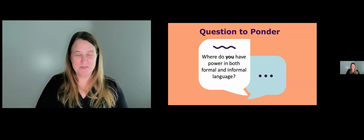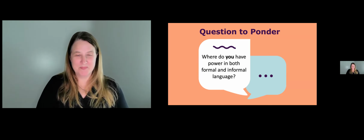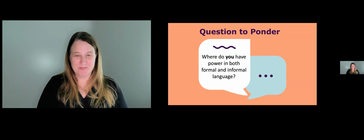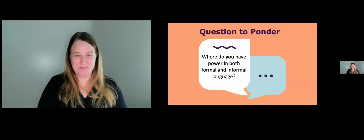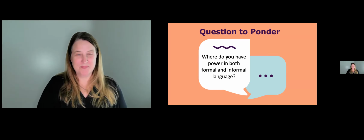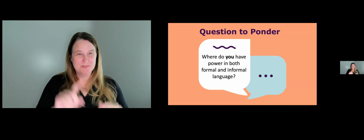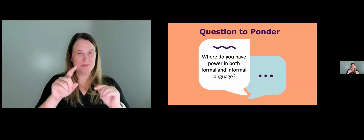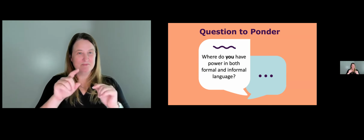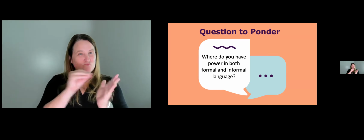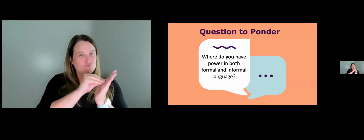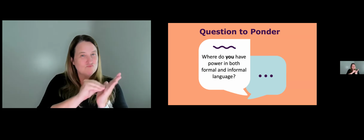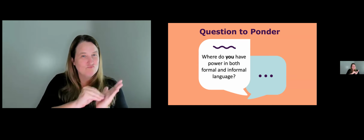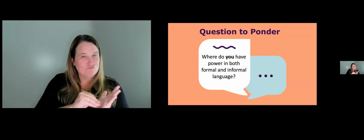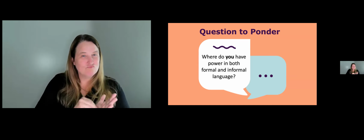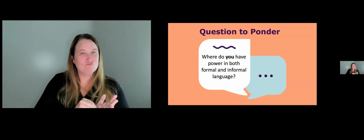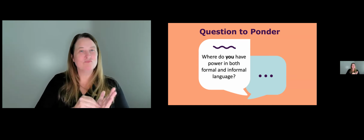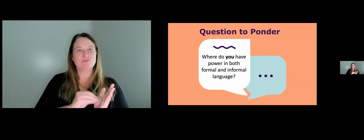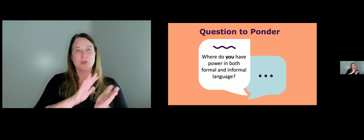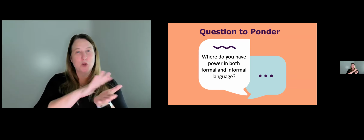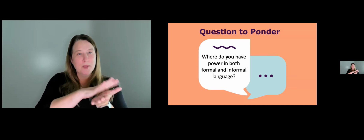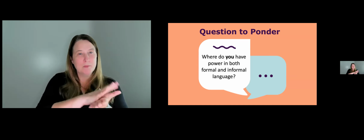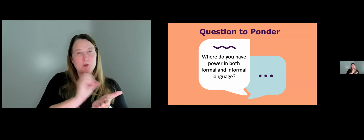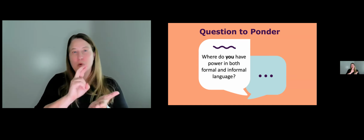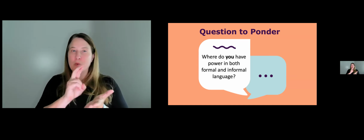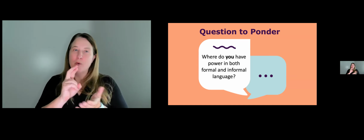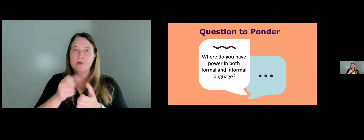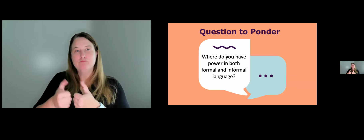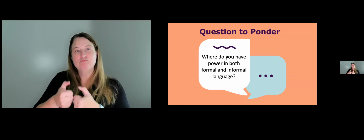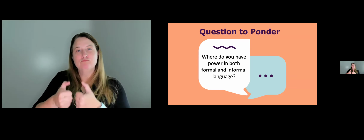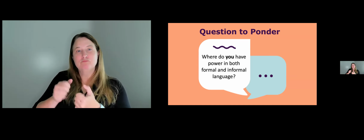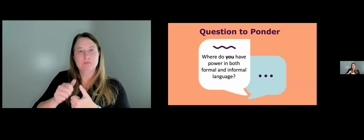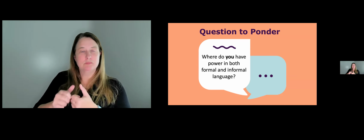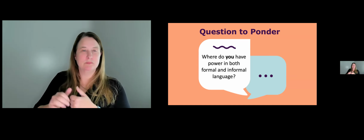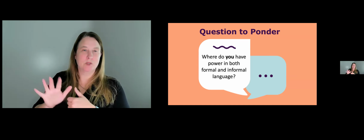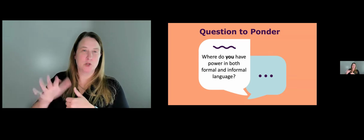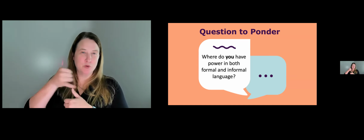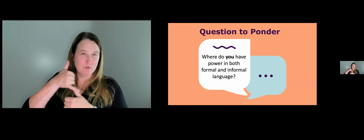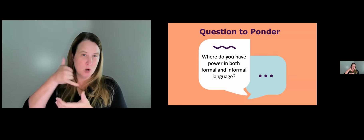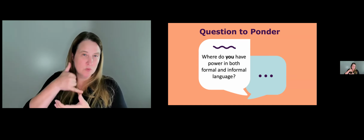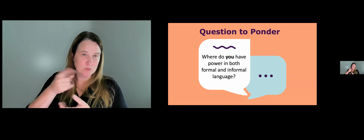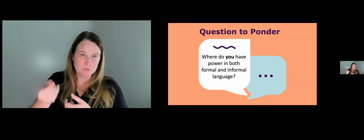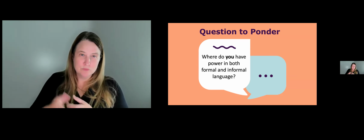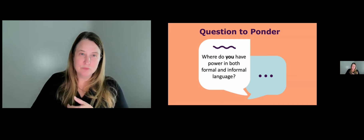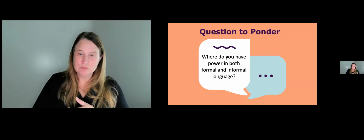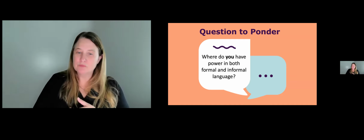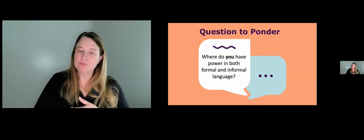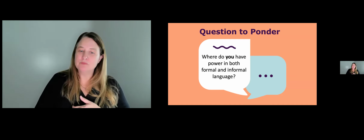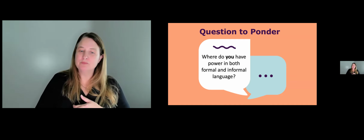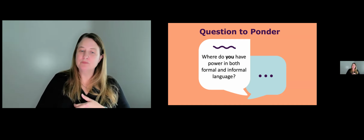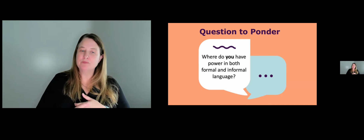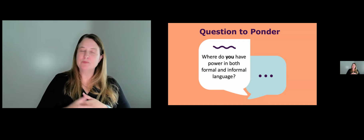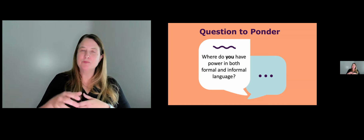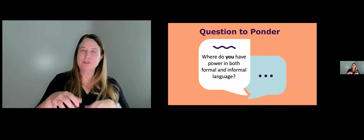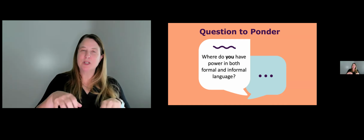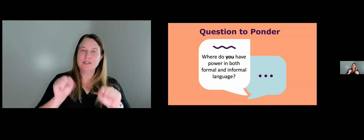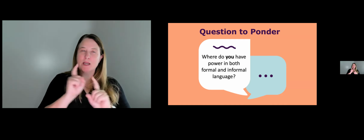So think about where your power is. Jot down some ideas on paper or electronically, use